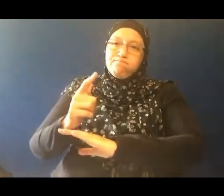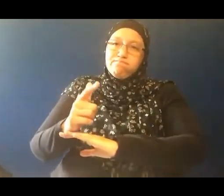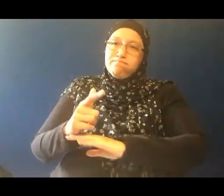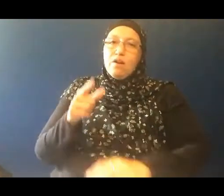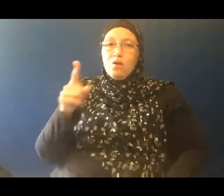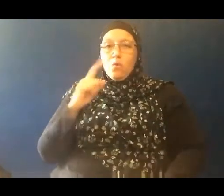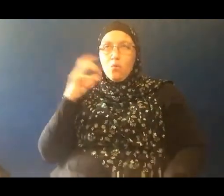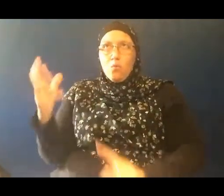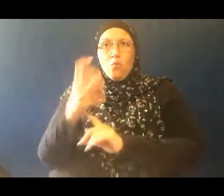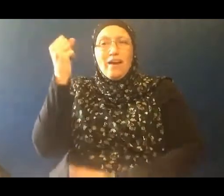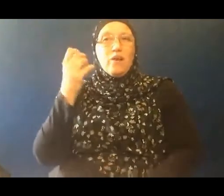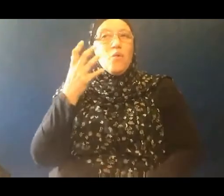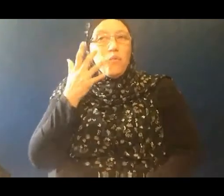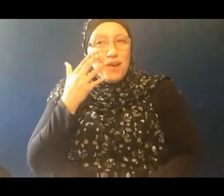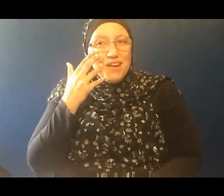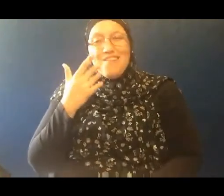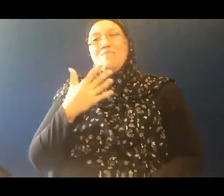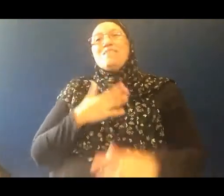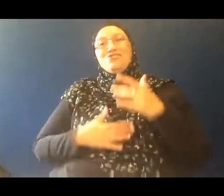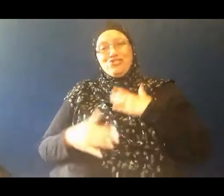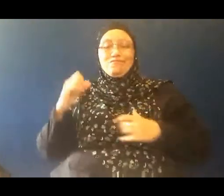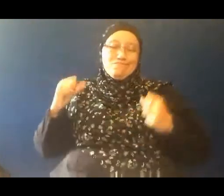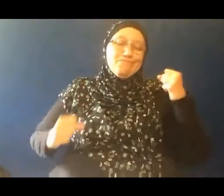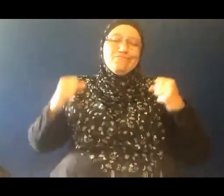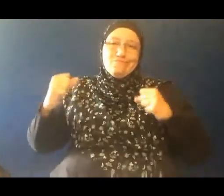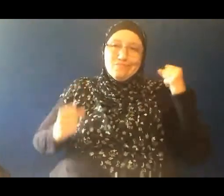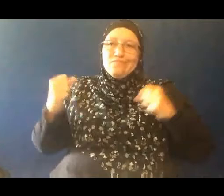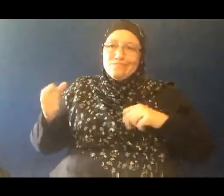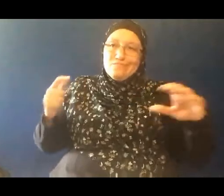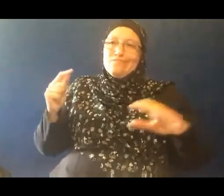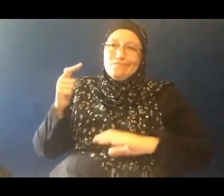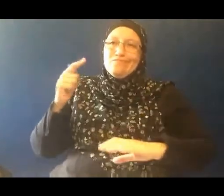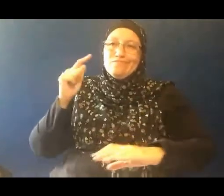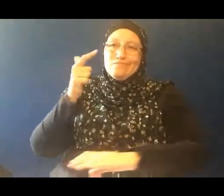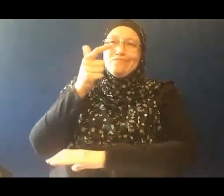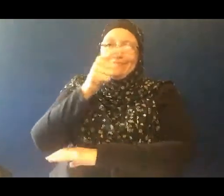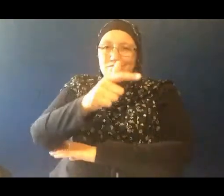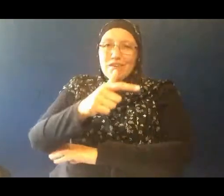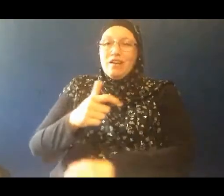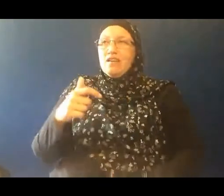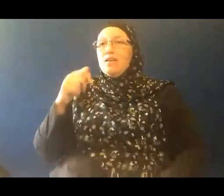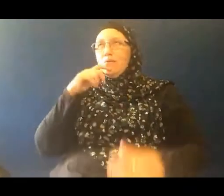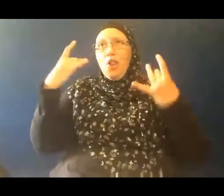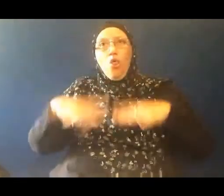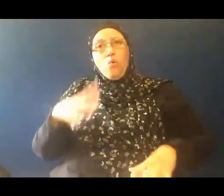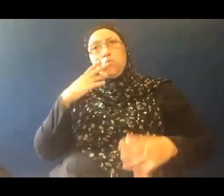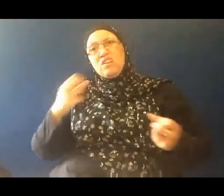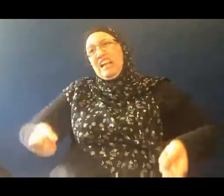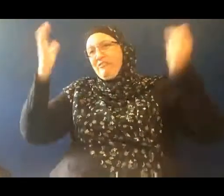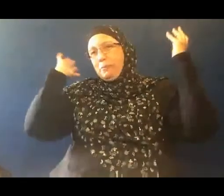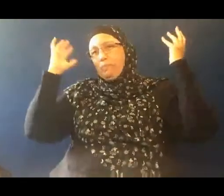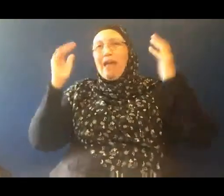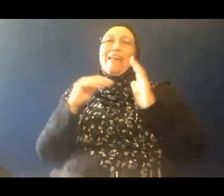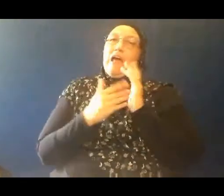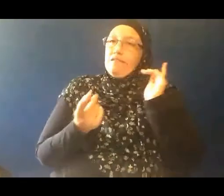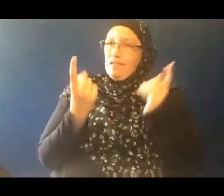patience. Now you know, if you read between the lines, Sheikh, why God puts me through this hardship?